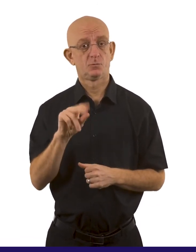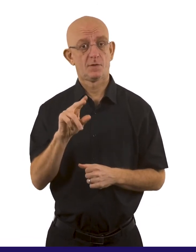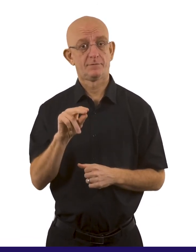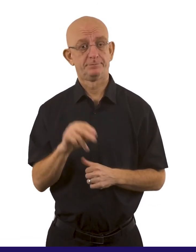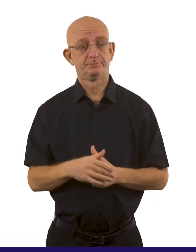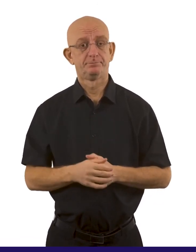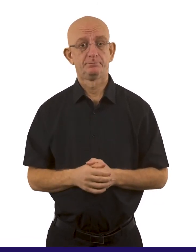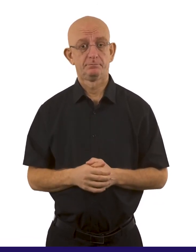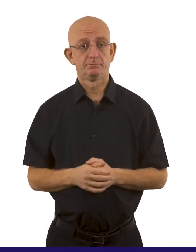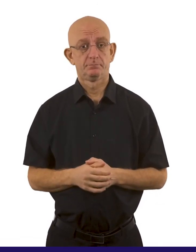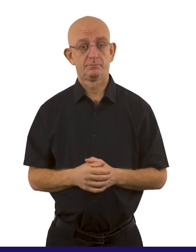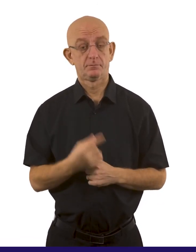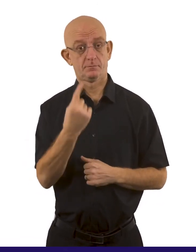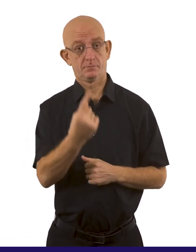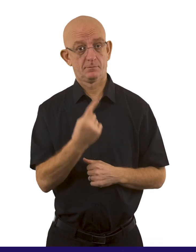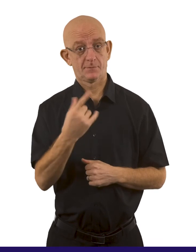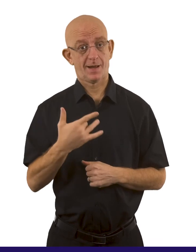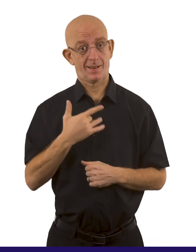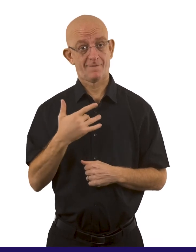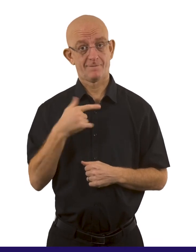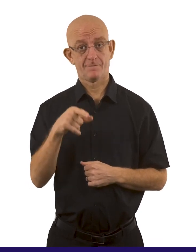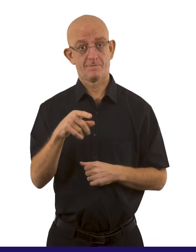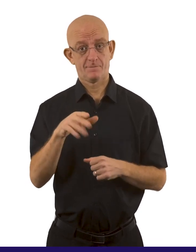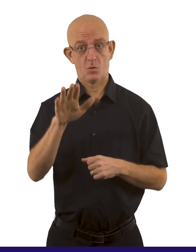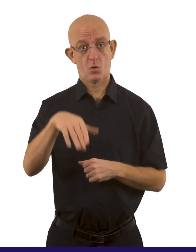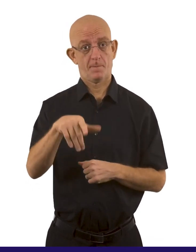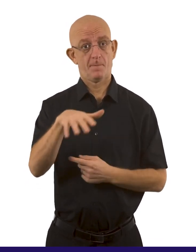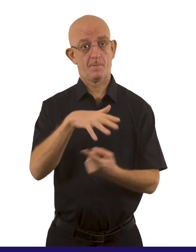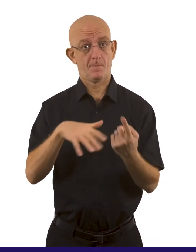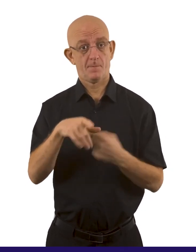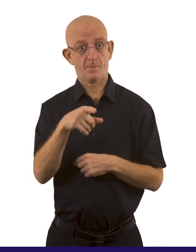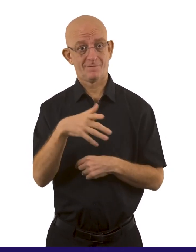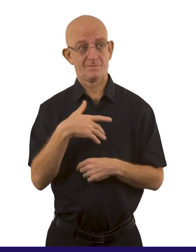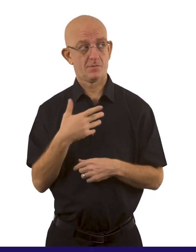Do you ever feel unsafe inside where you live?